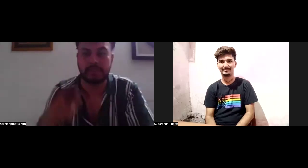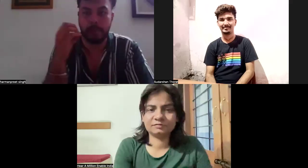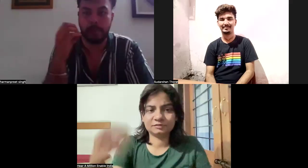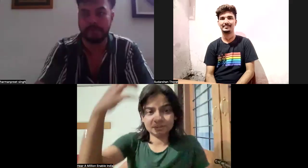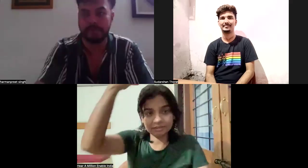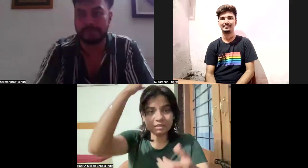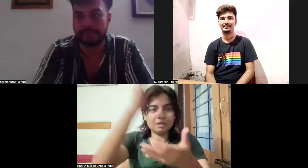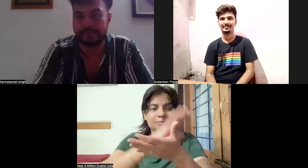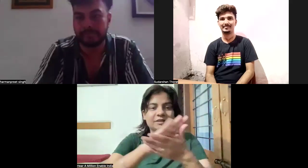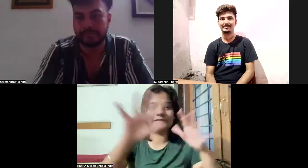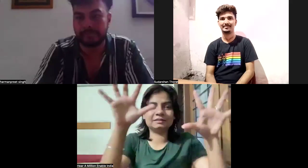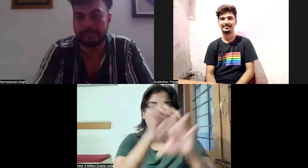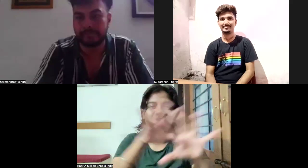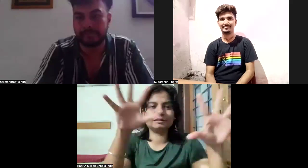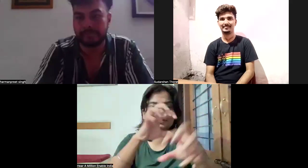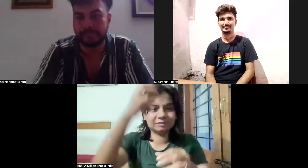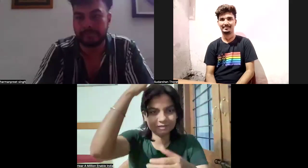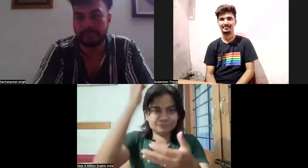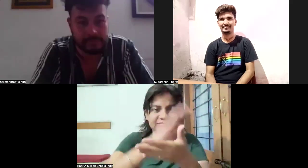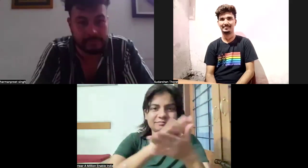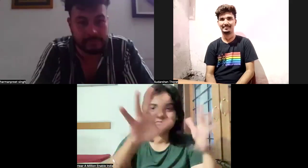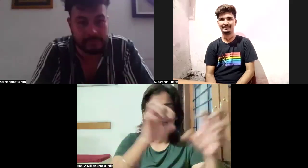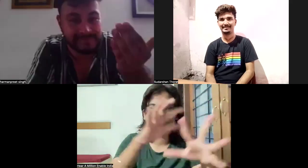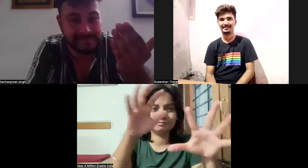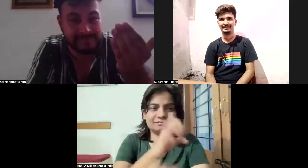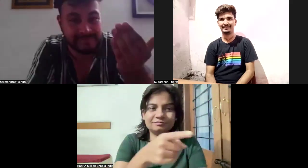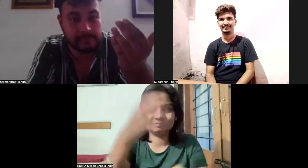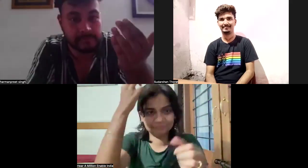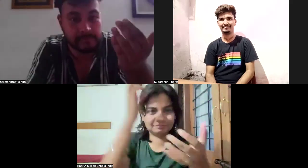no questions, I saw